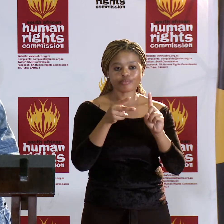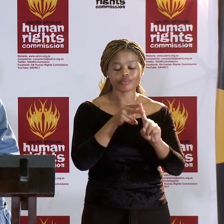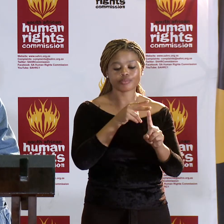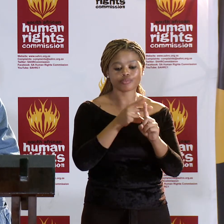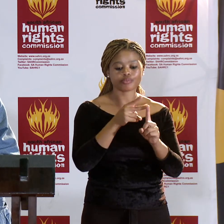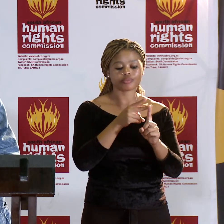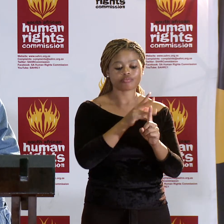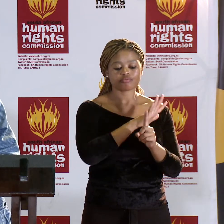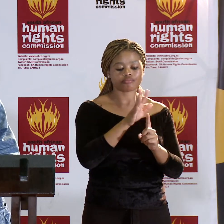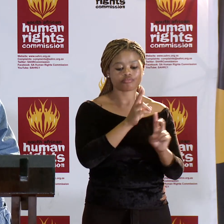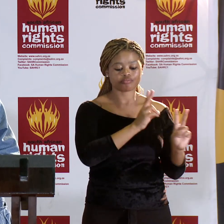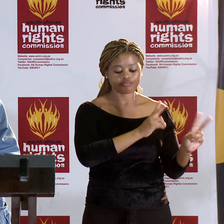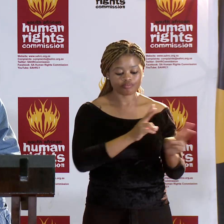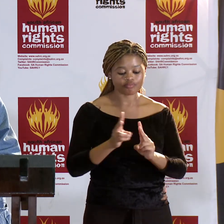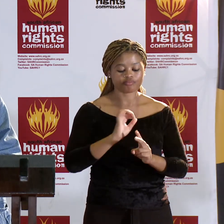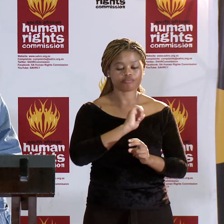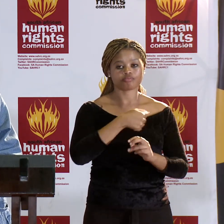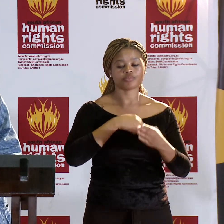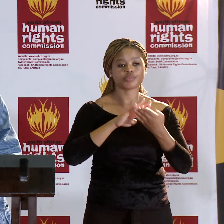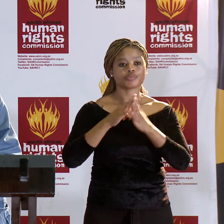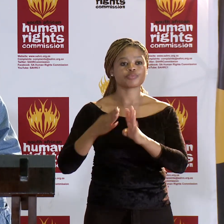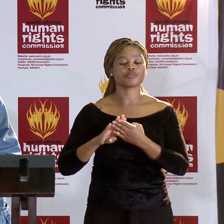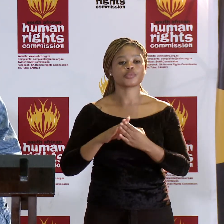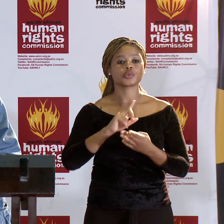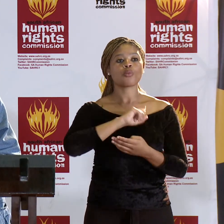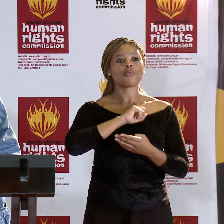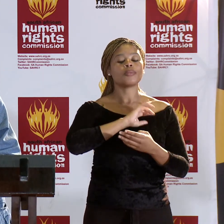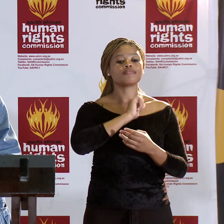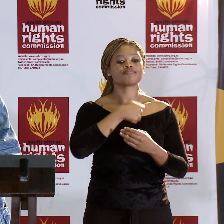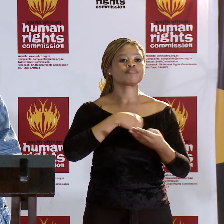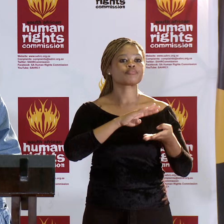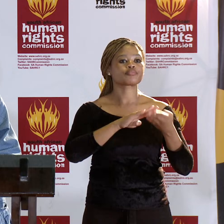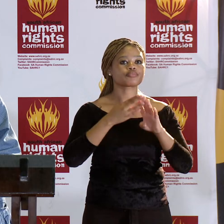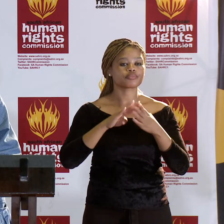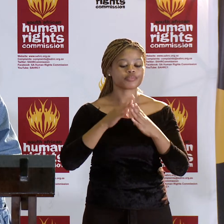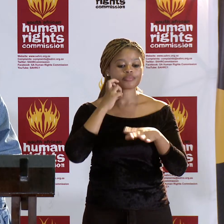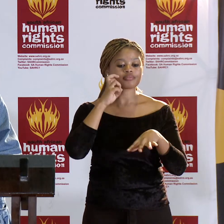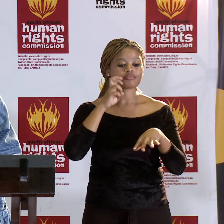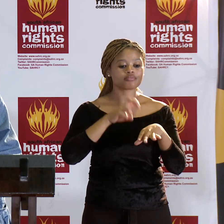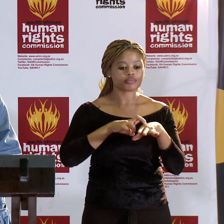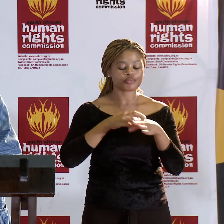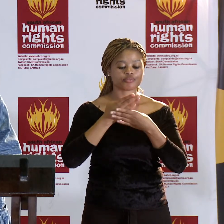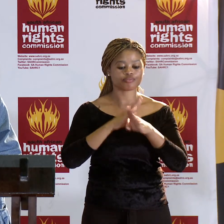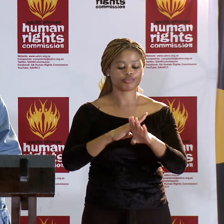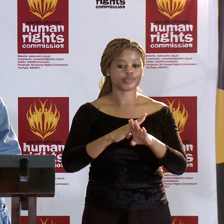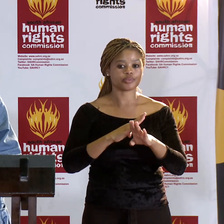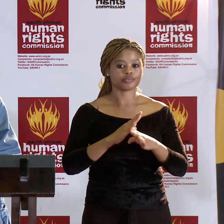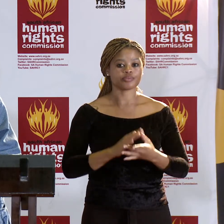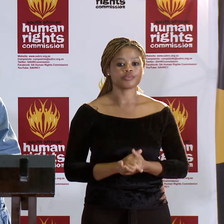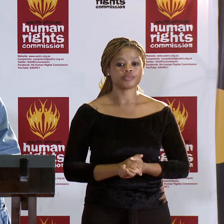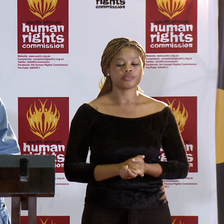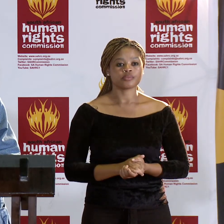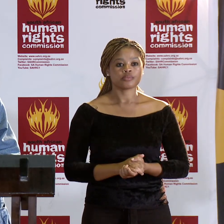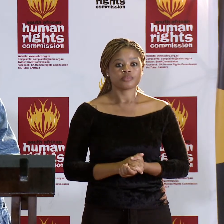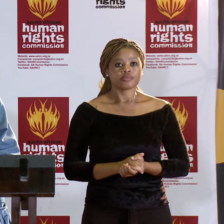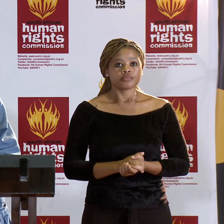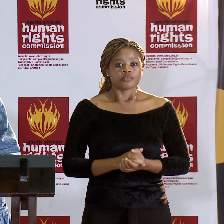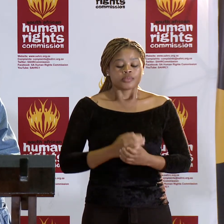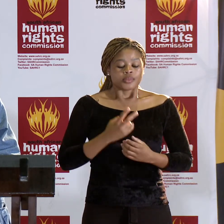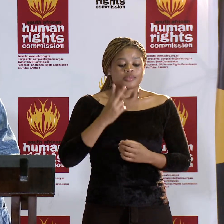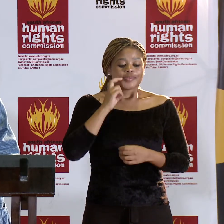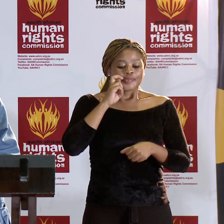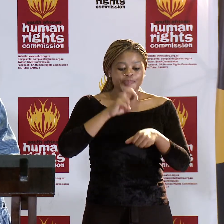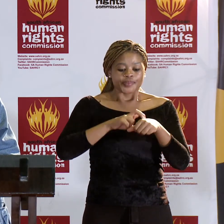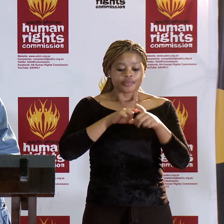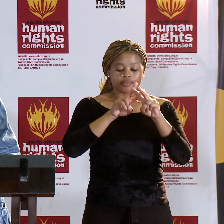don't recur in our society, because our society needs protection. It needs